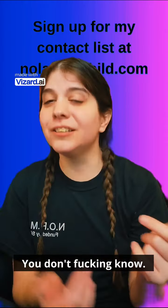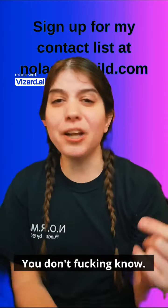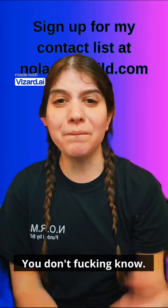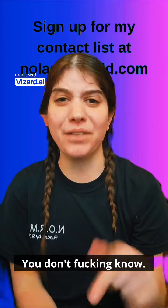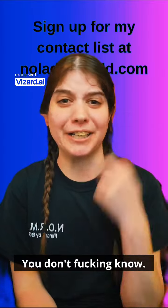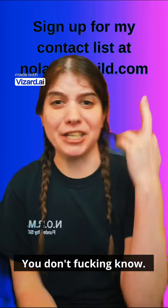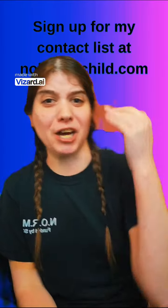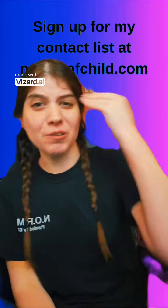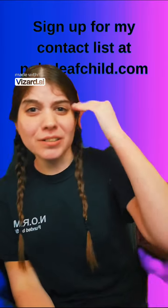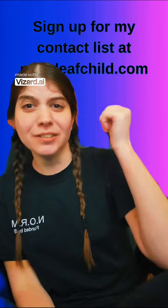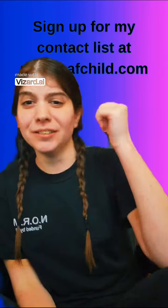don't fucking know.